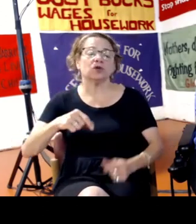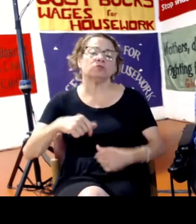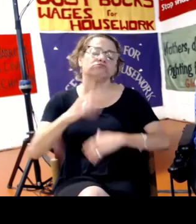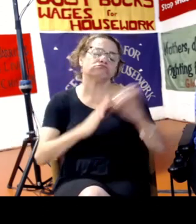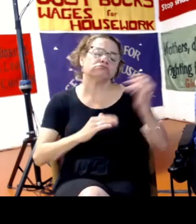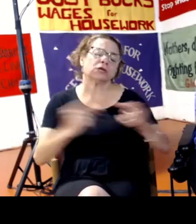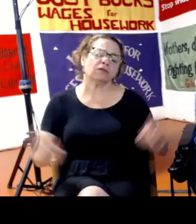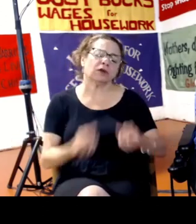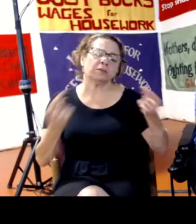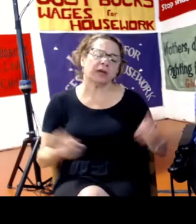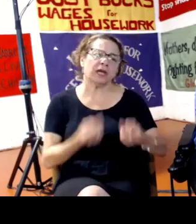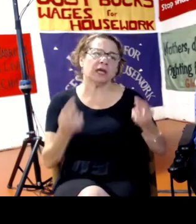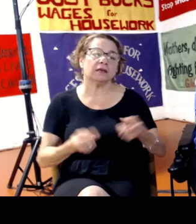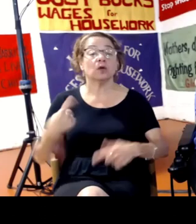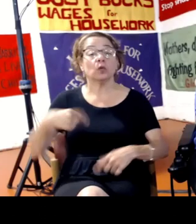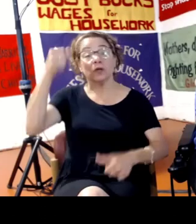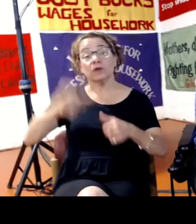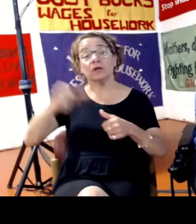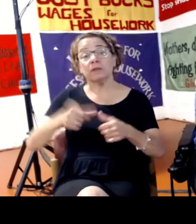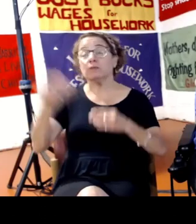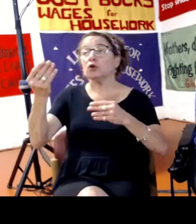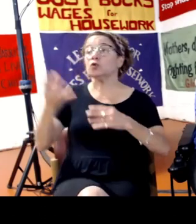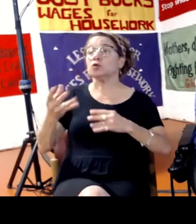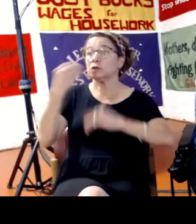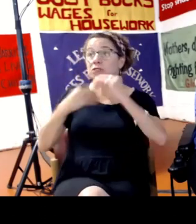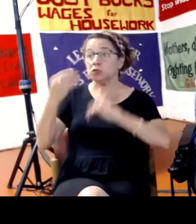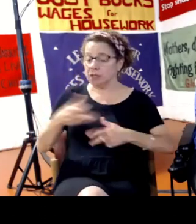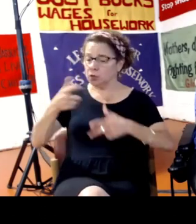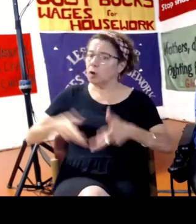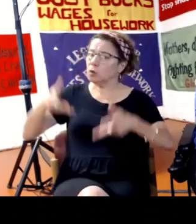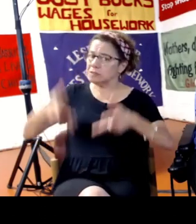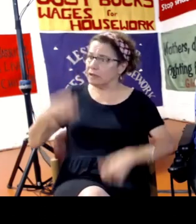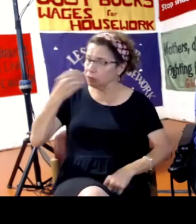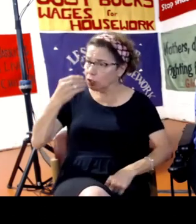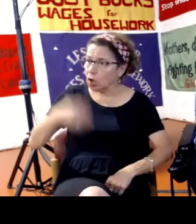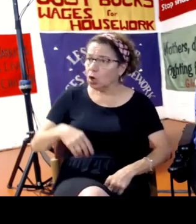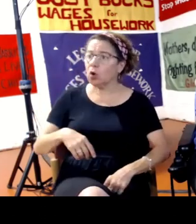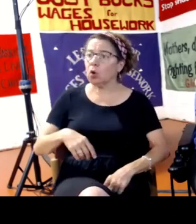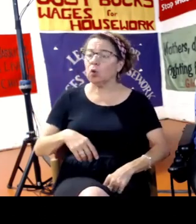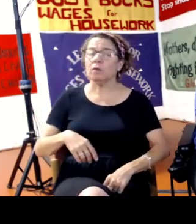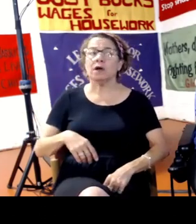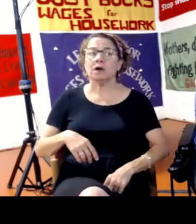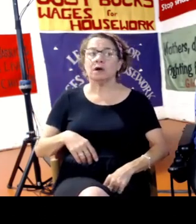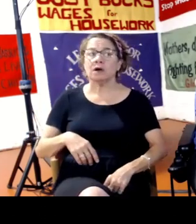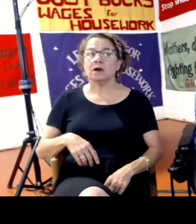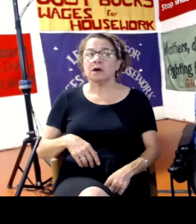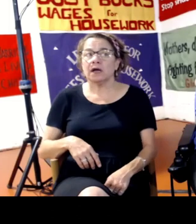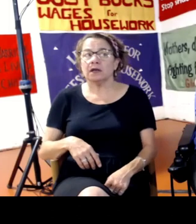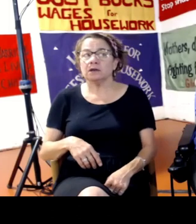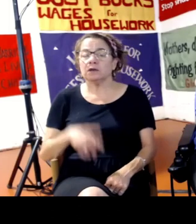pains. We remember when you told us to eat the remaining food at home and pretended you weren't